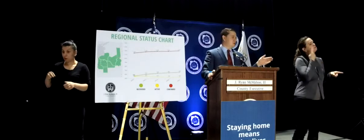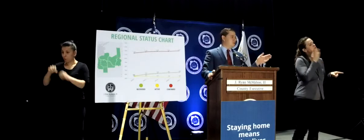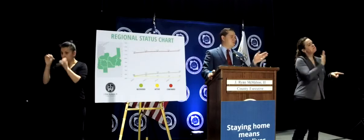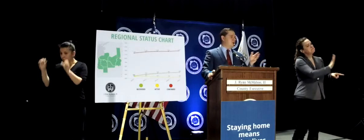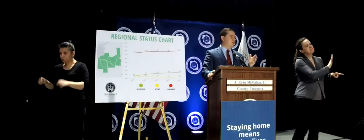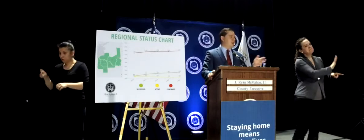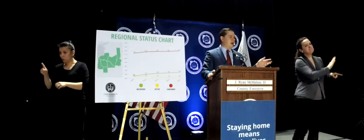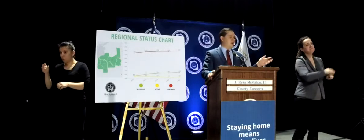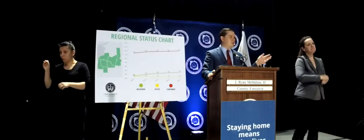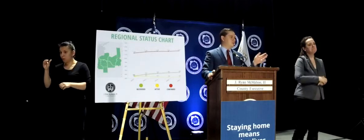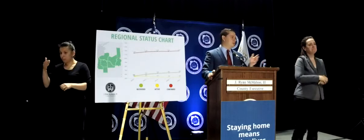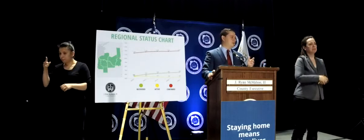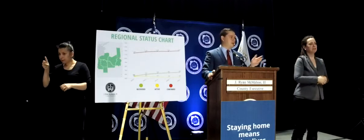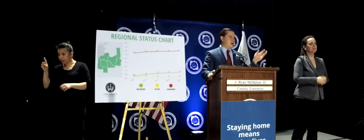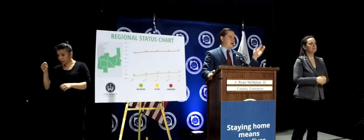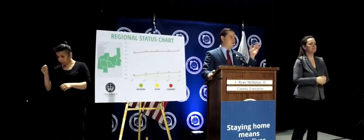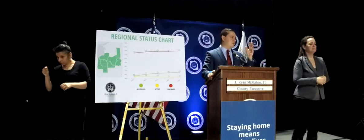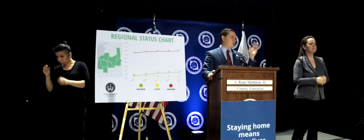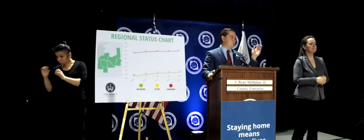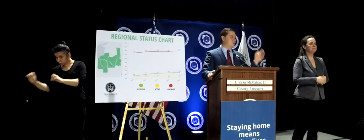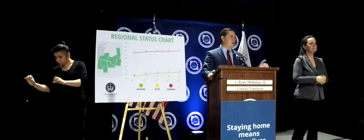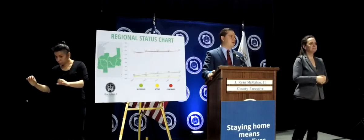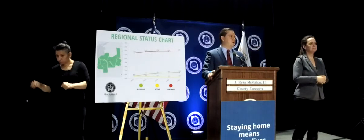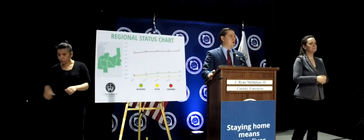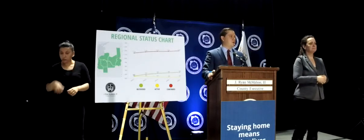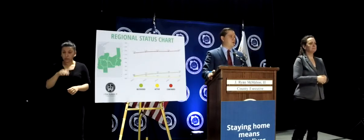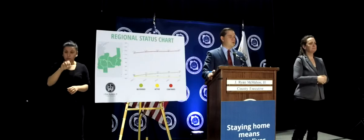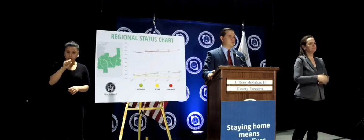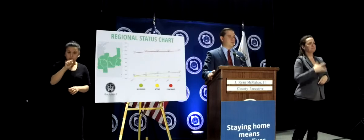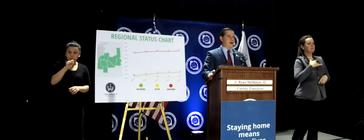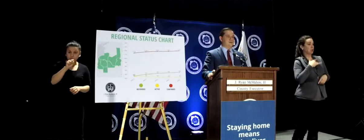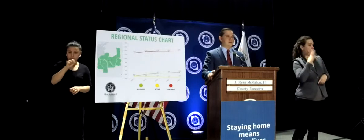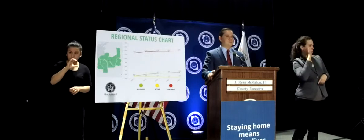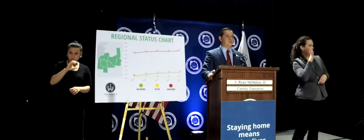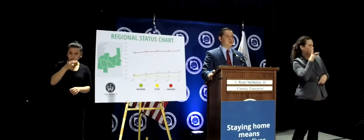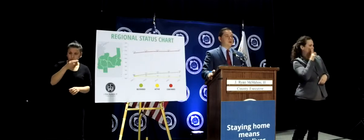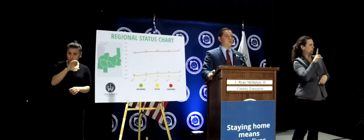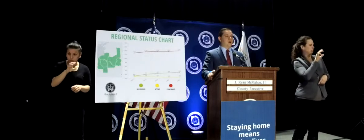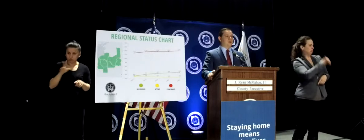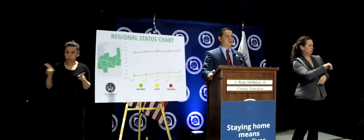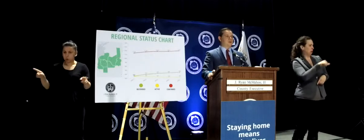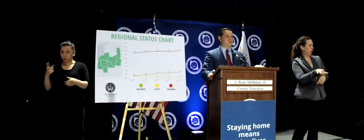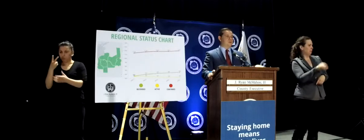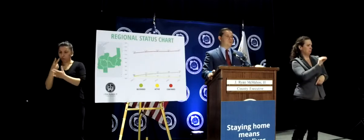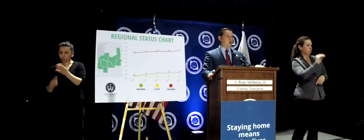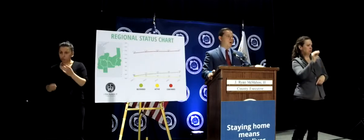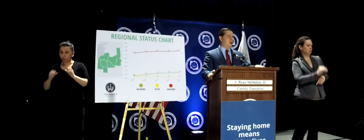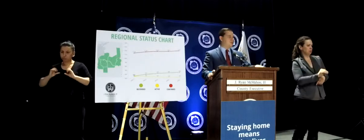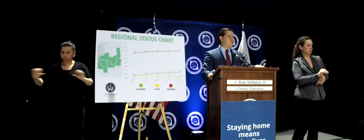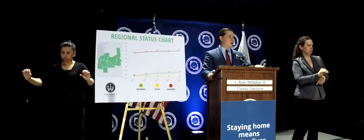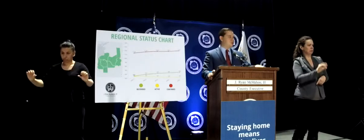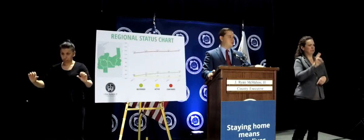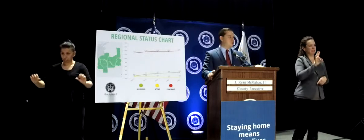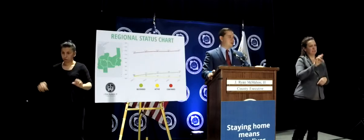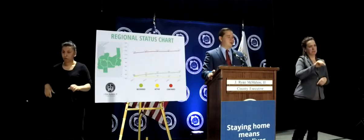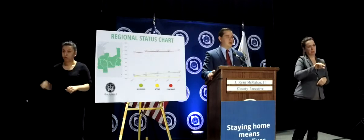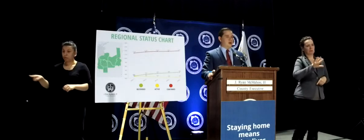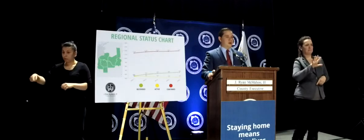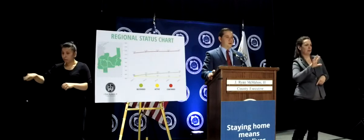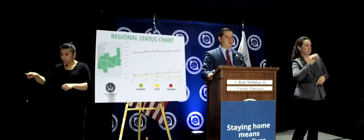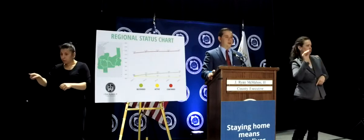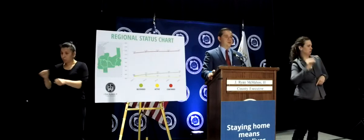percentages fall in line. 7.5% to 8% of those will be positive, but these proactive